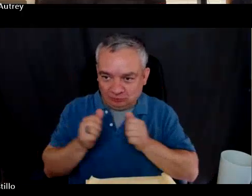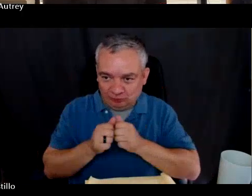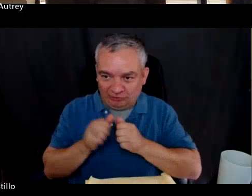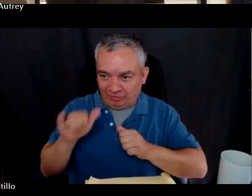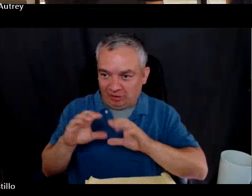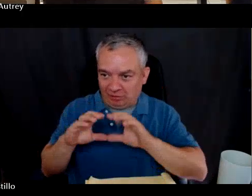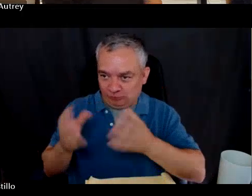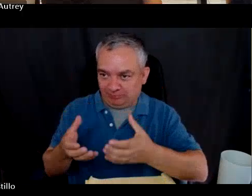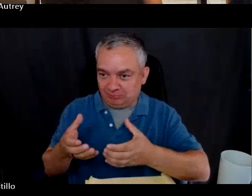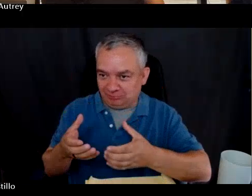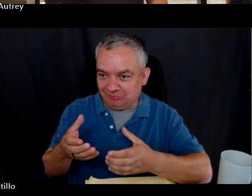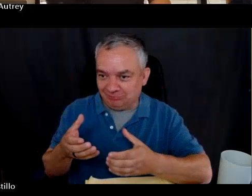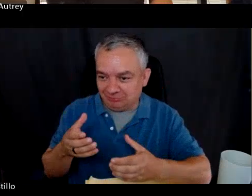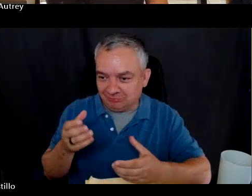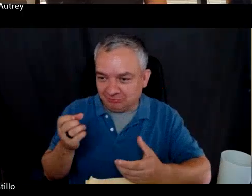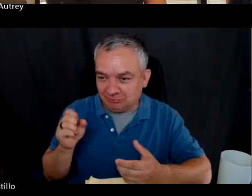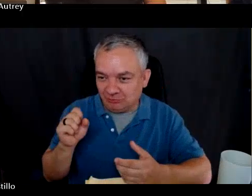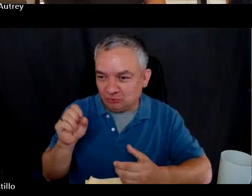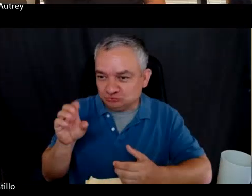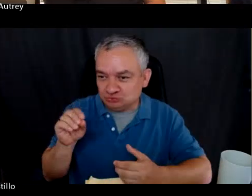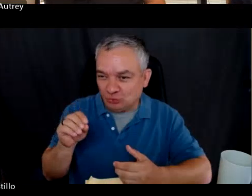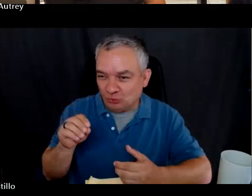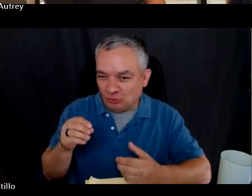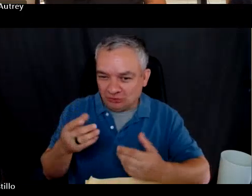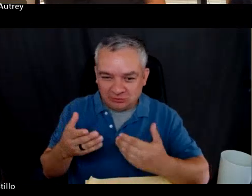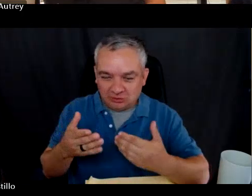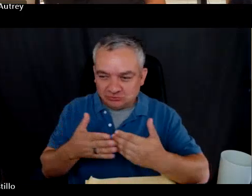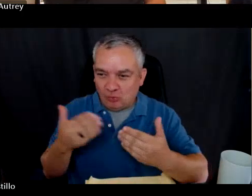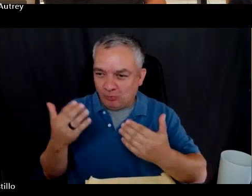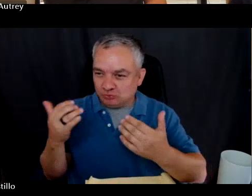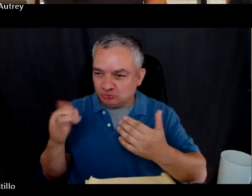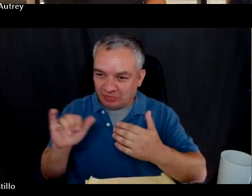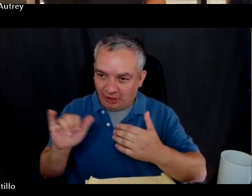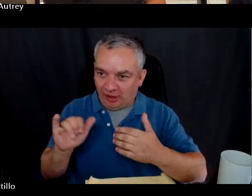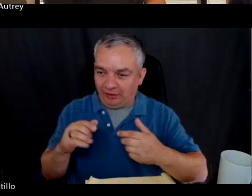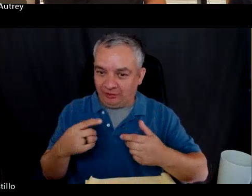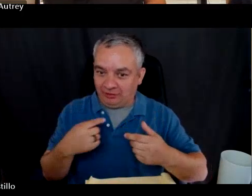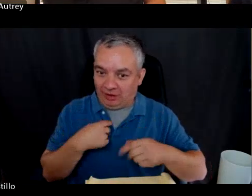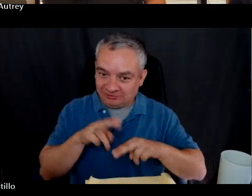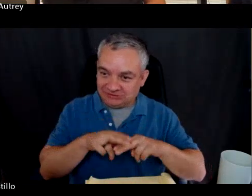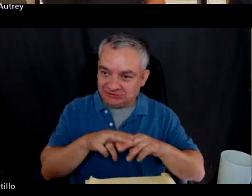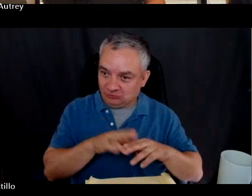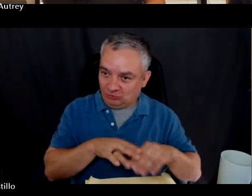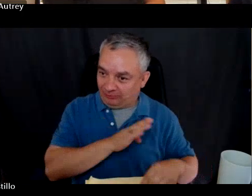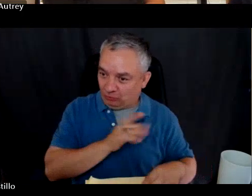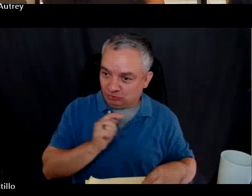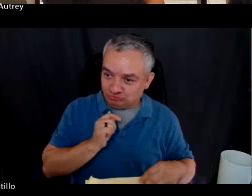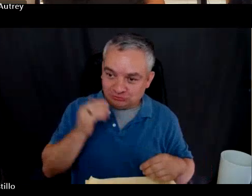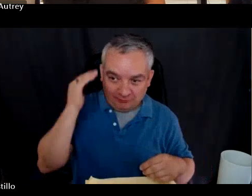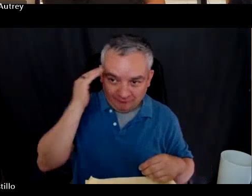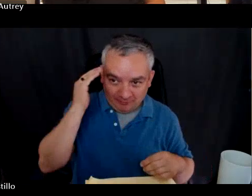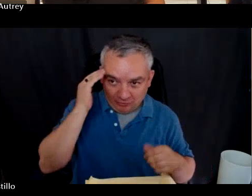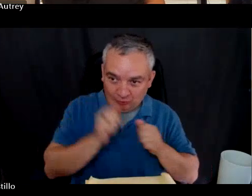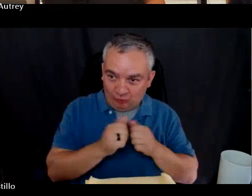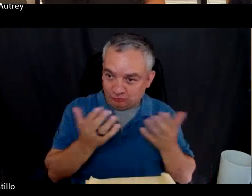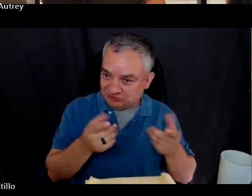I was on the educational committee with that group. So it was almost like